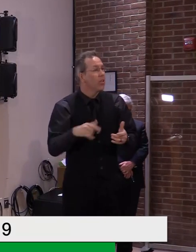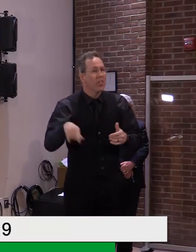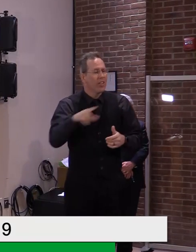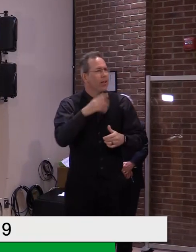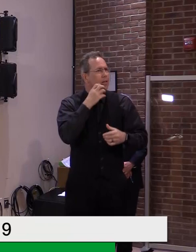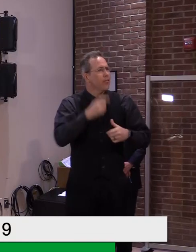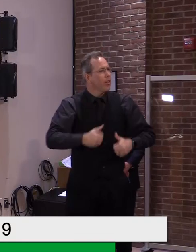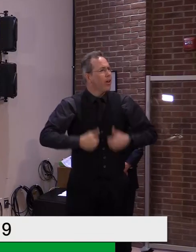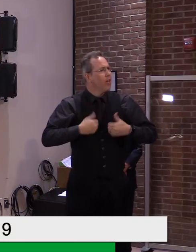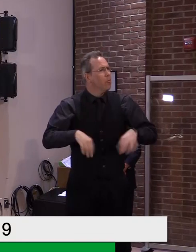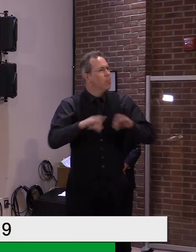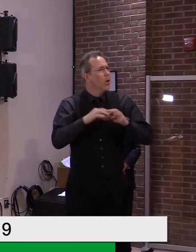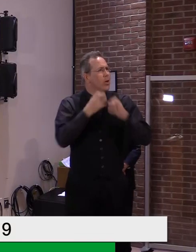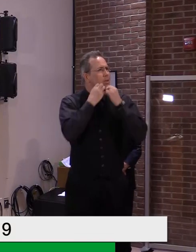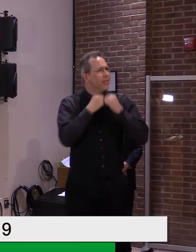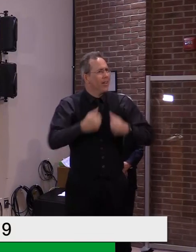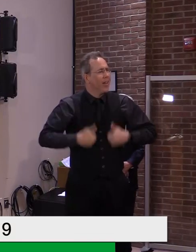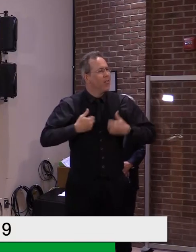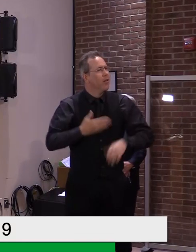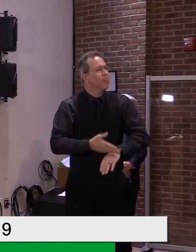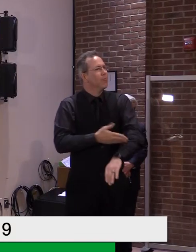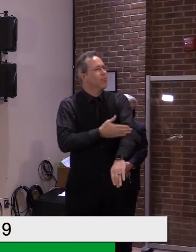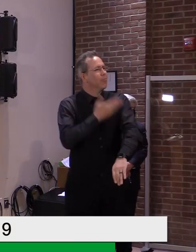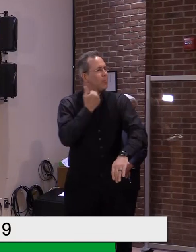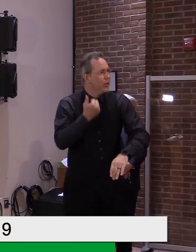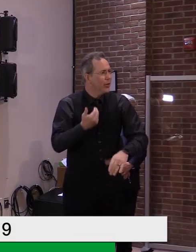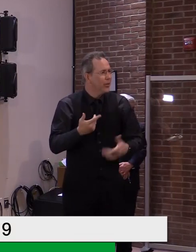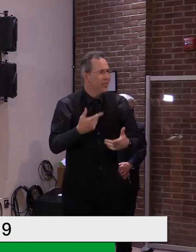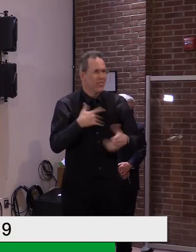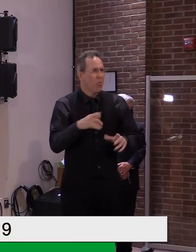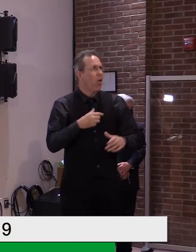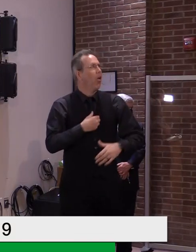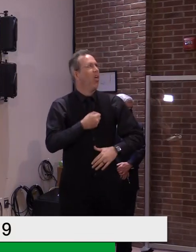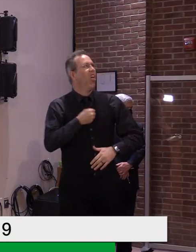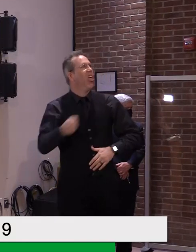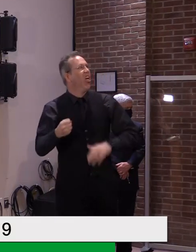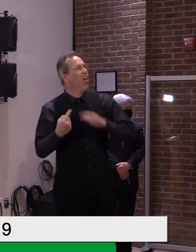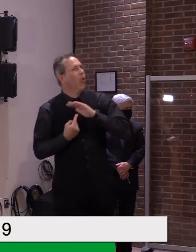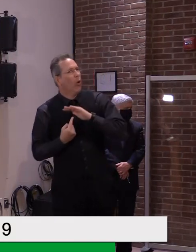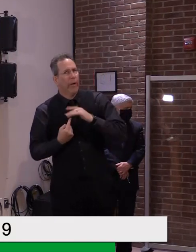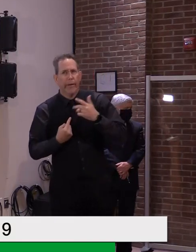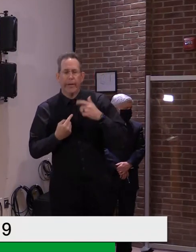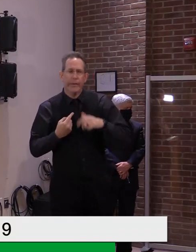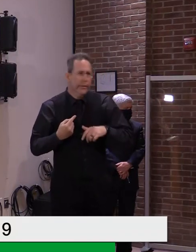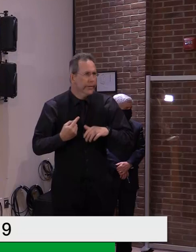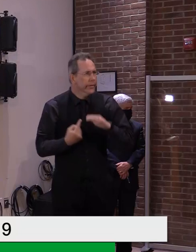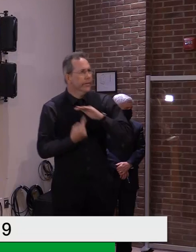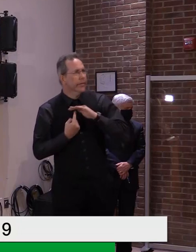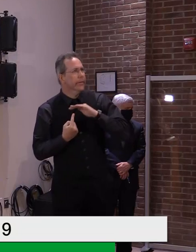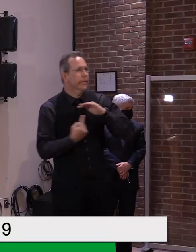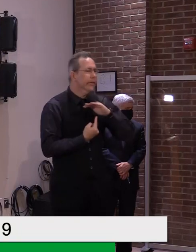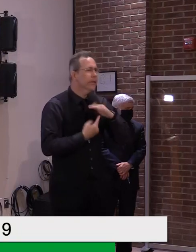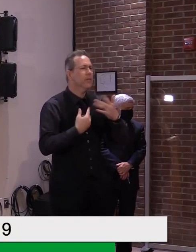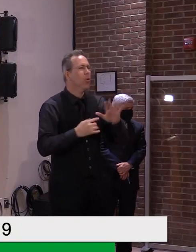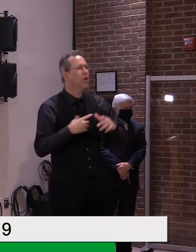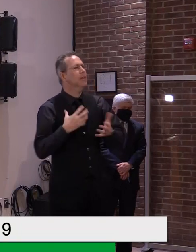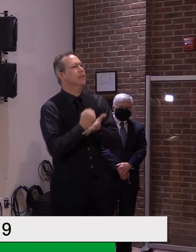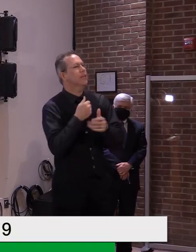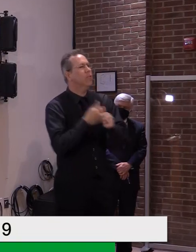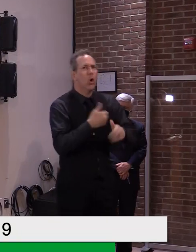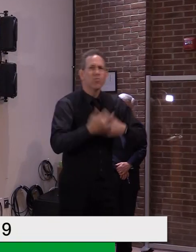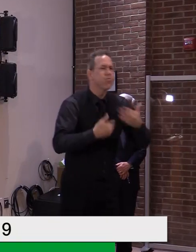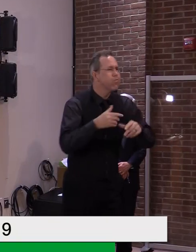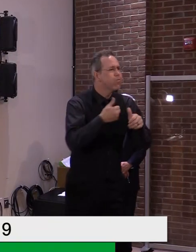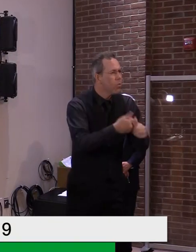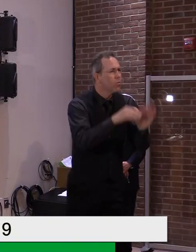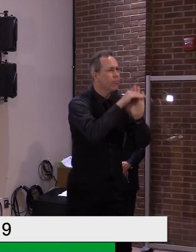in situations of quarantine or becoming a case and being isolated. For the off-campus students, I want to